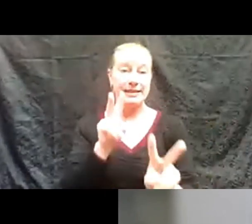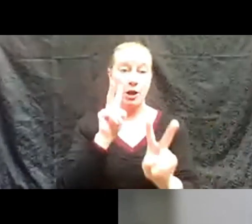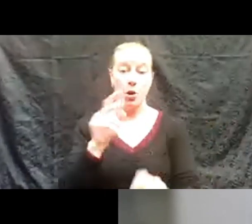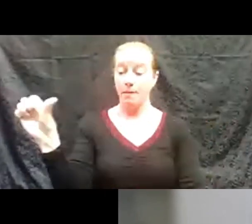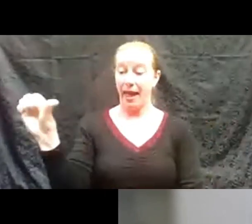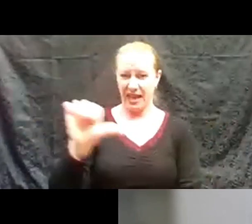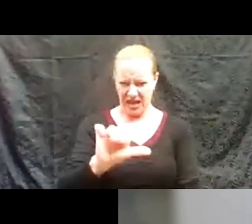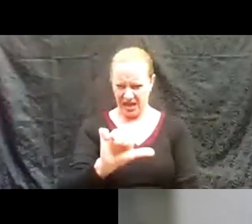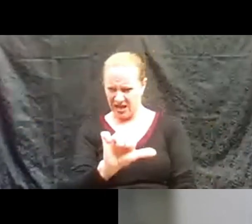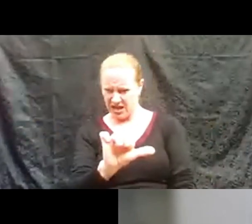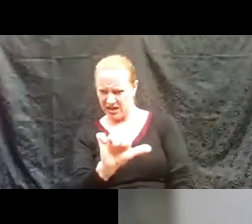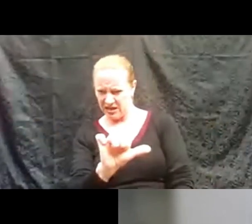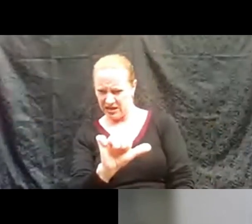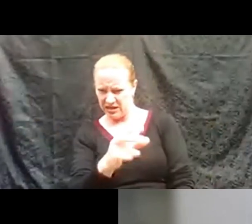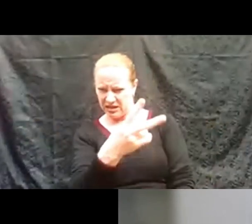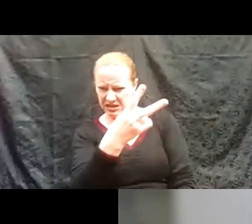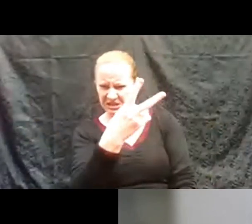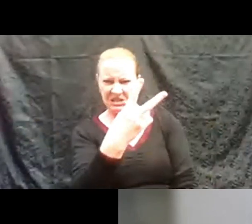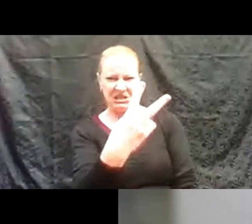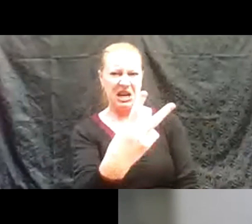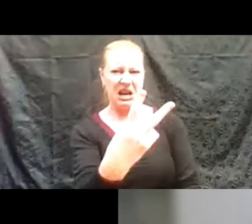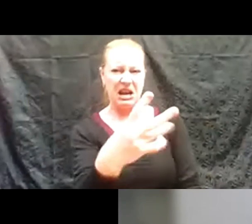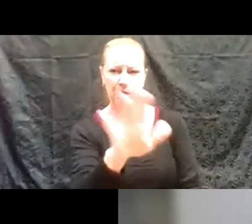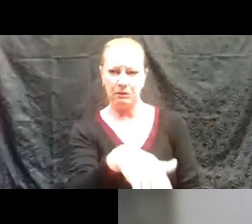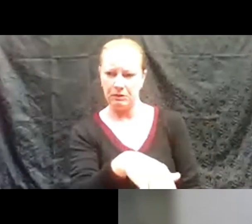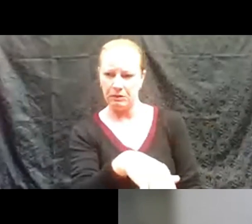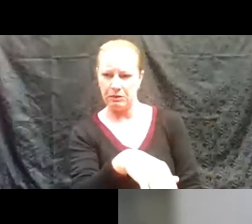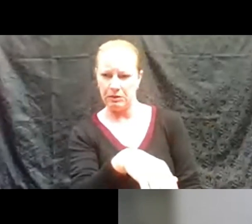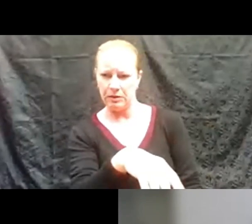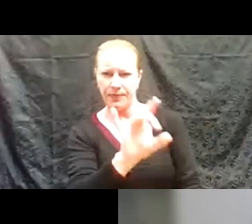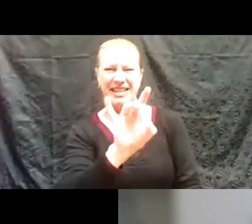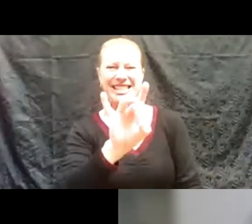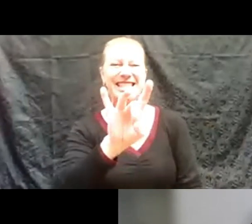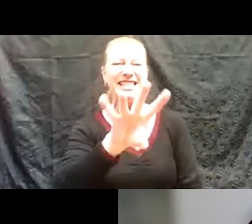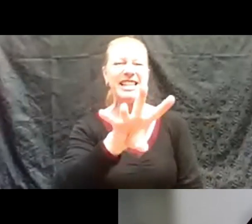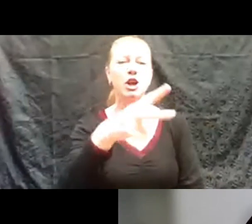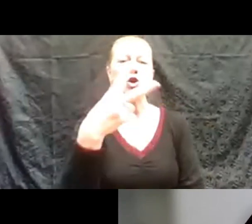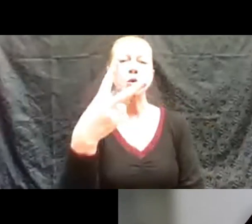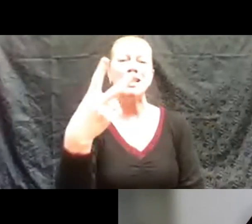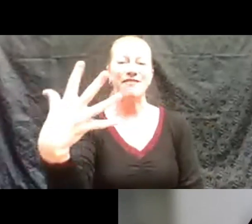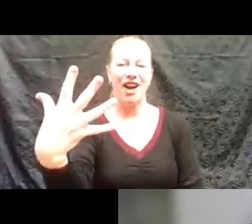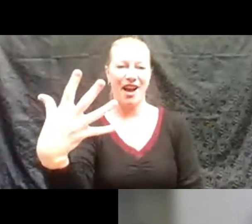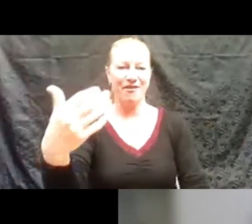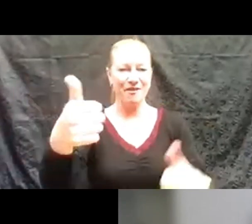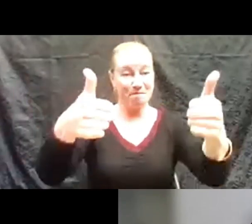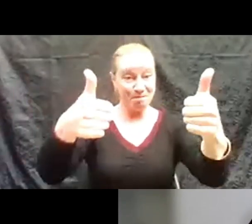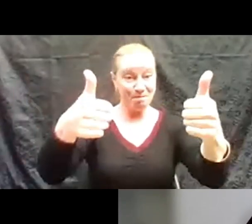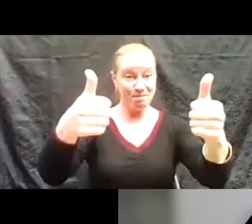here at 10:25.